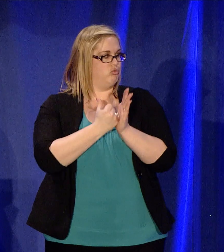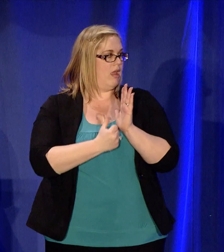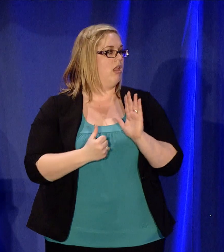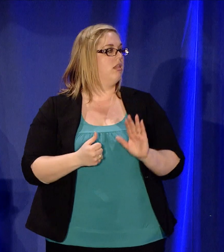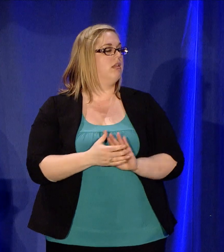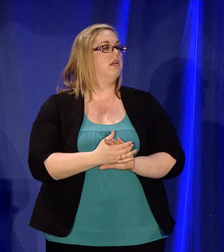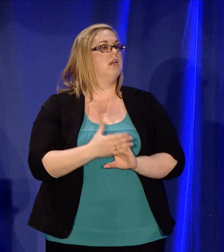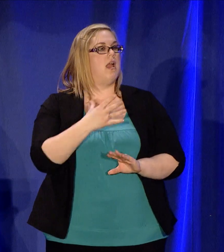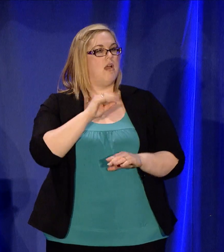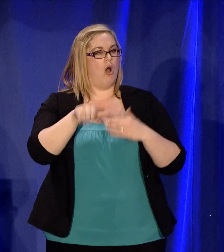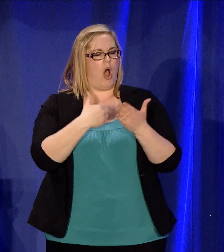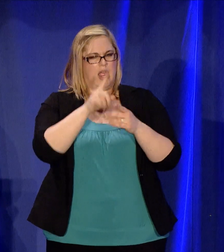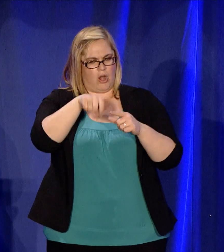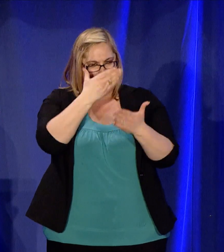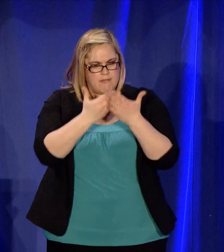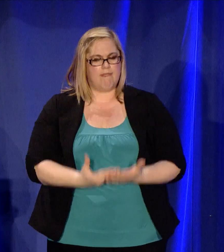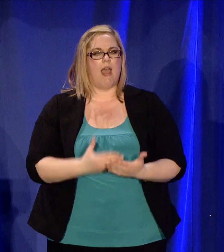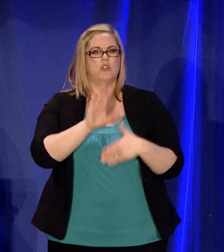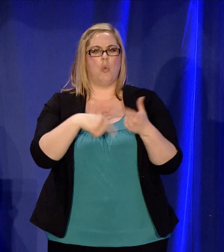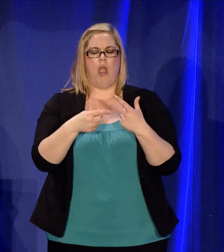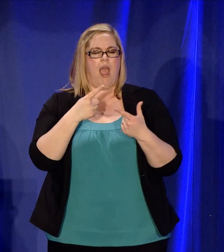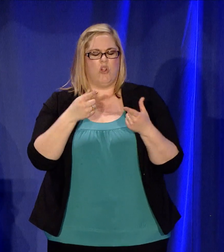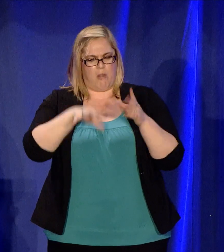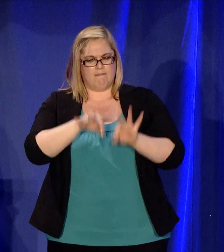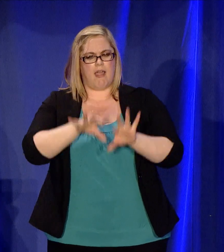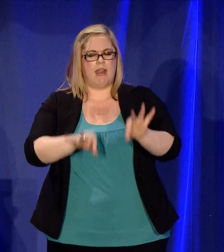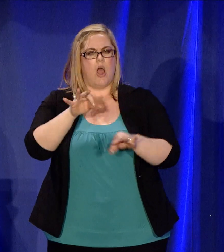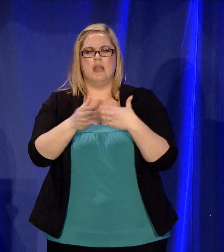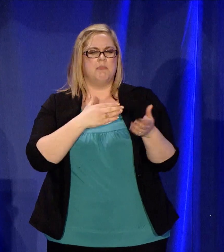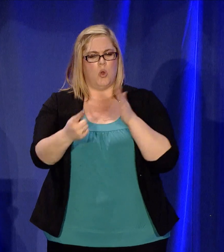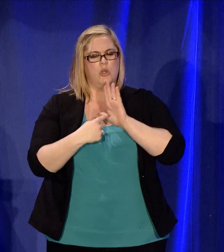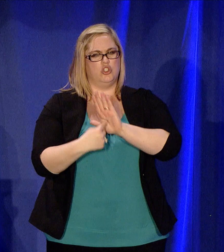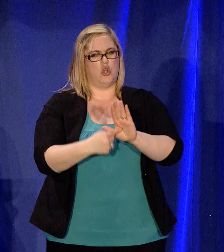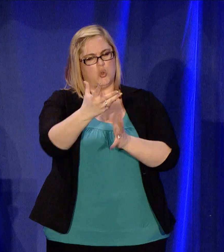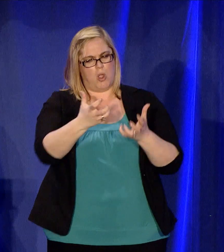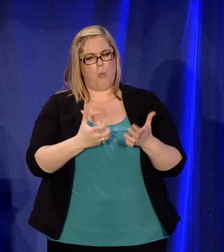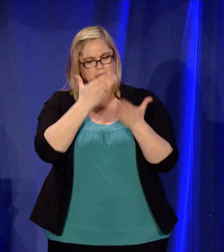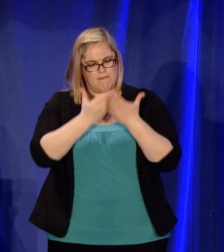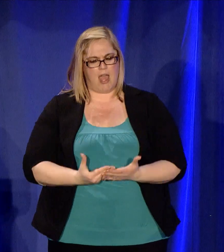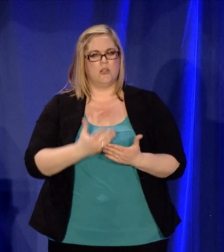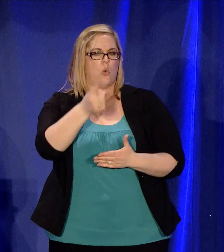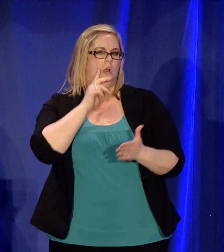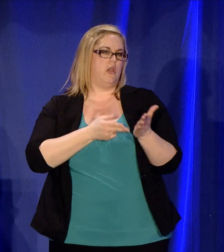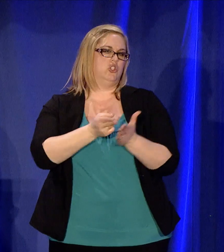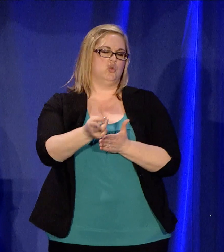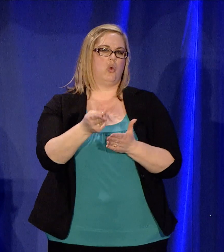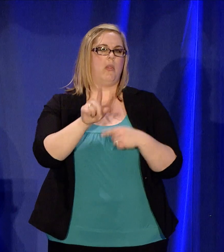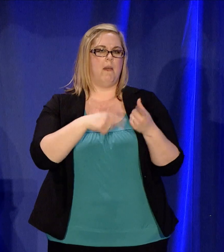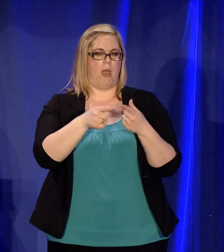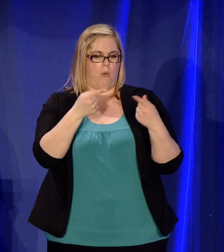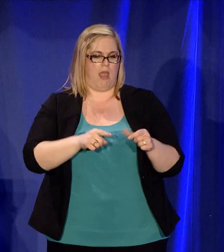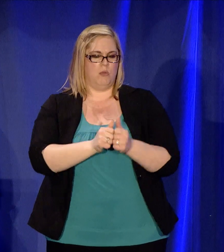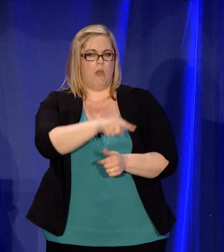my power to follow the facts wherever they lead. And no matter what this White House does or what the right-wing